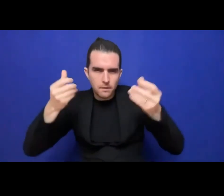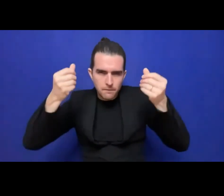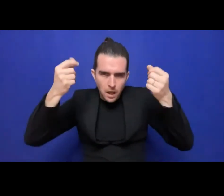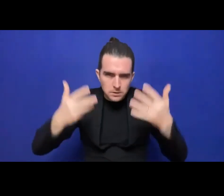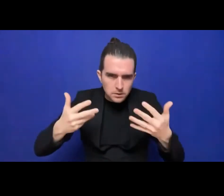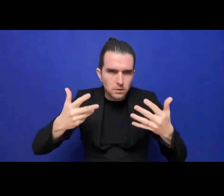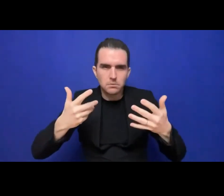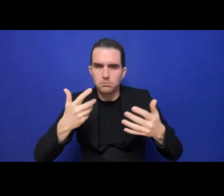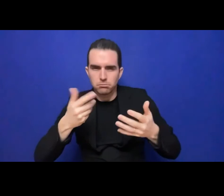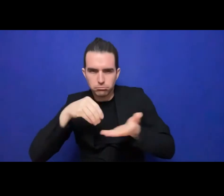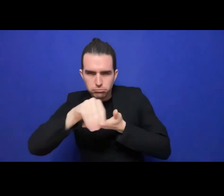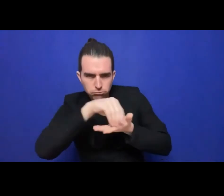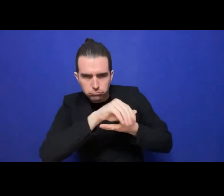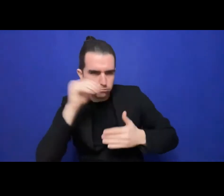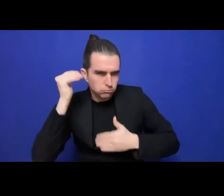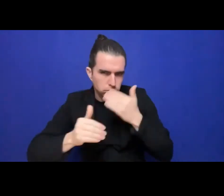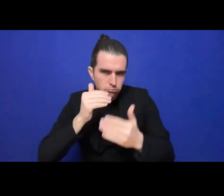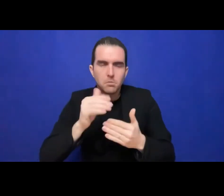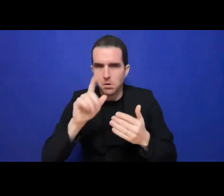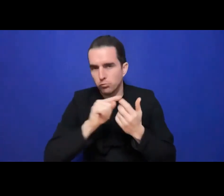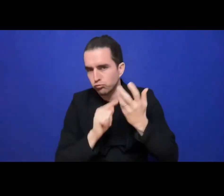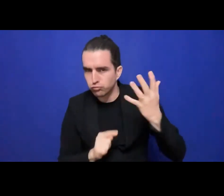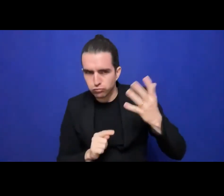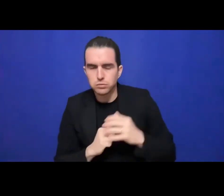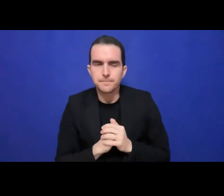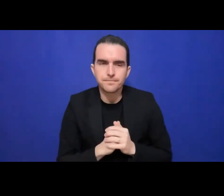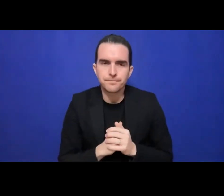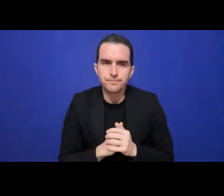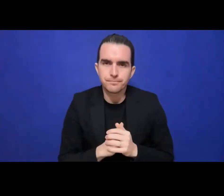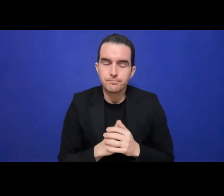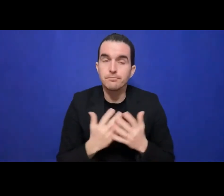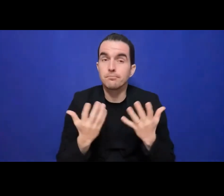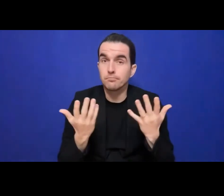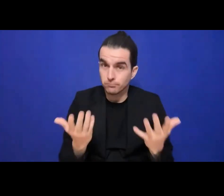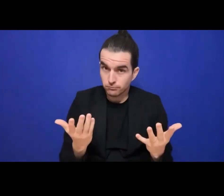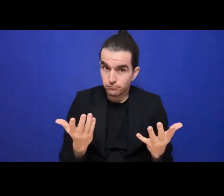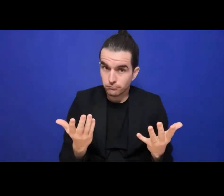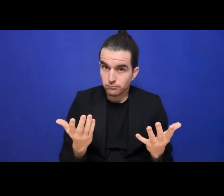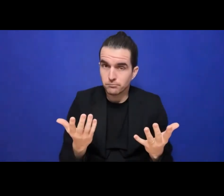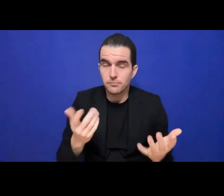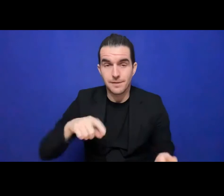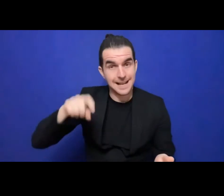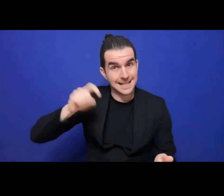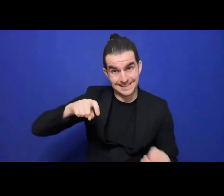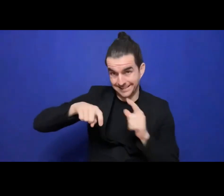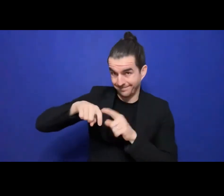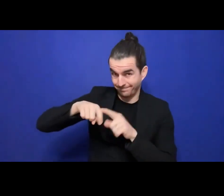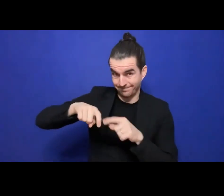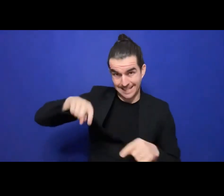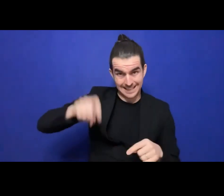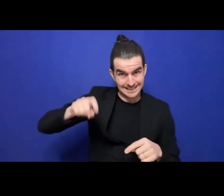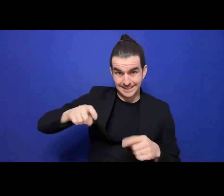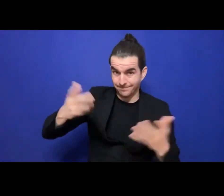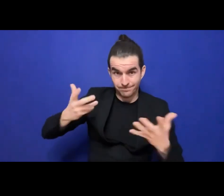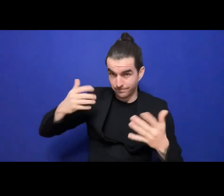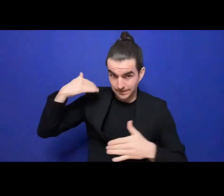resources are being used and how to improve on performance. So generally, the community, for them